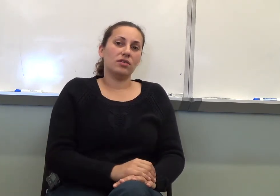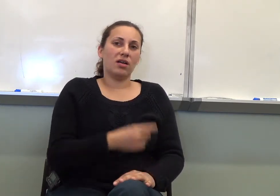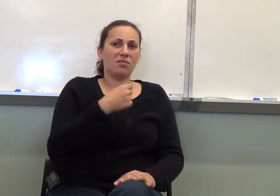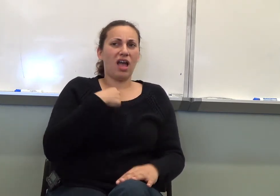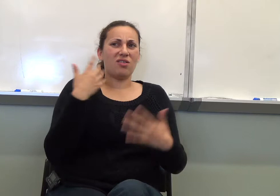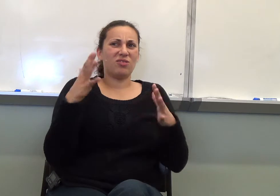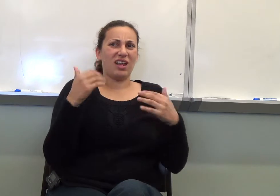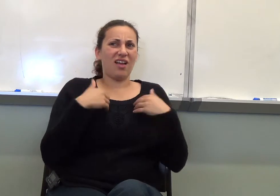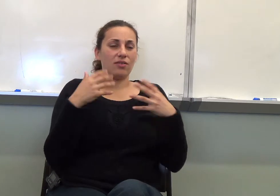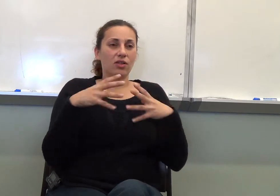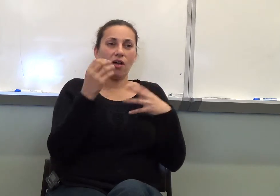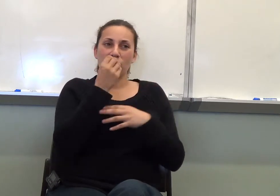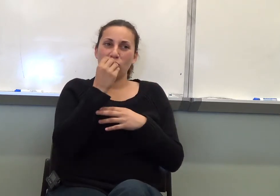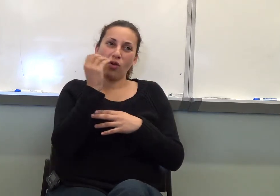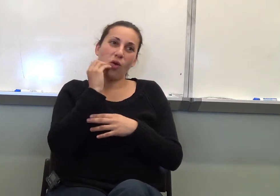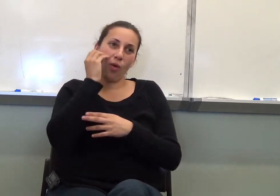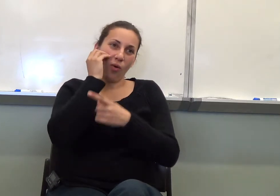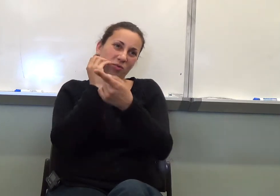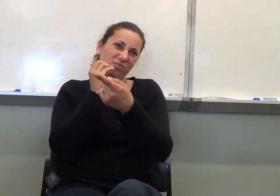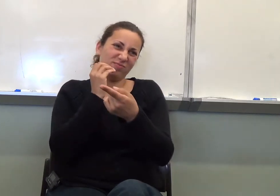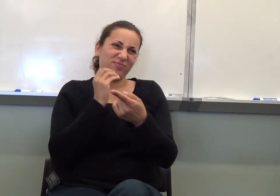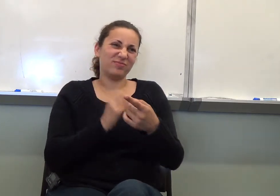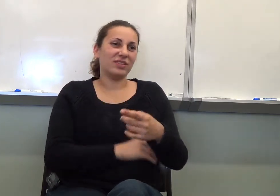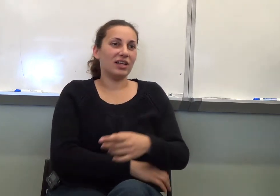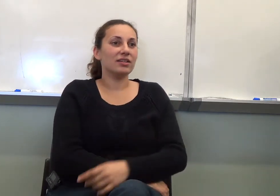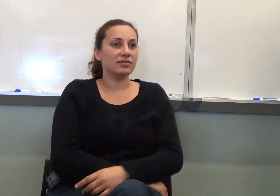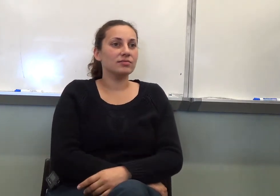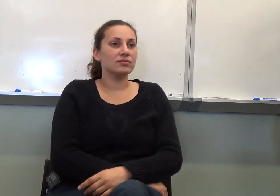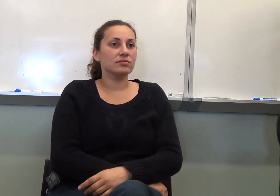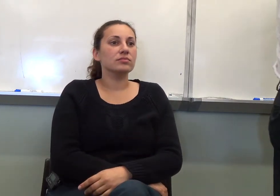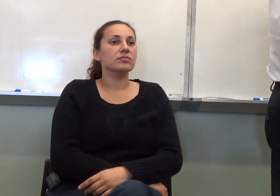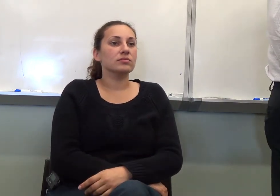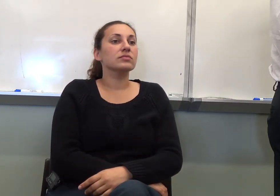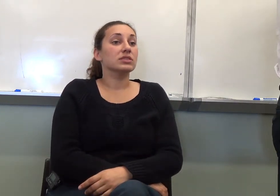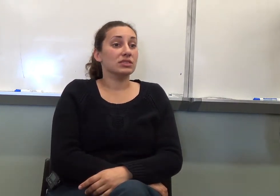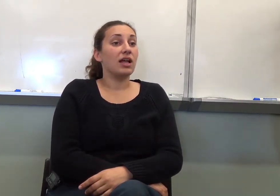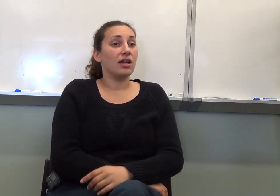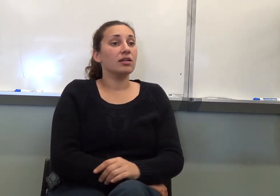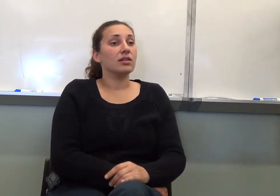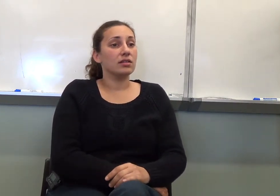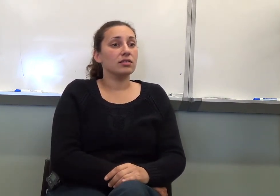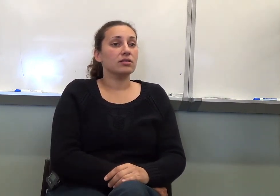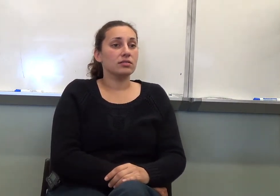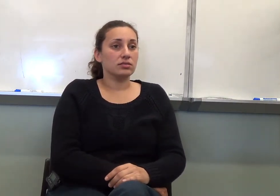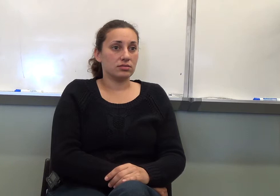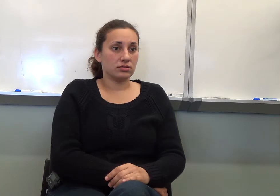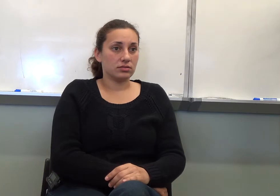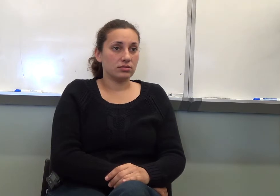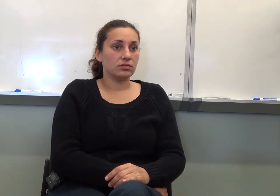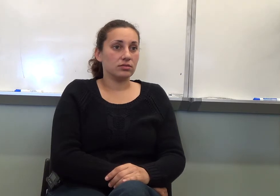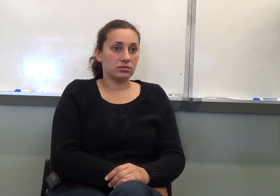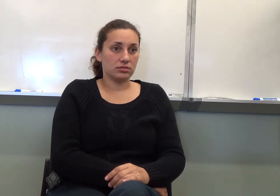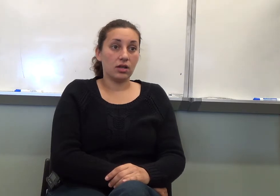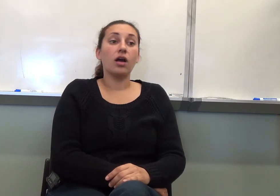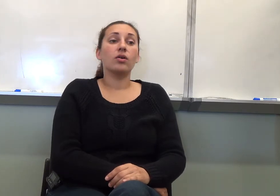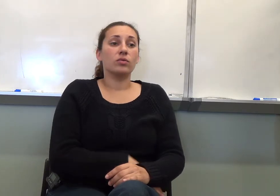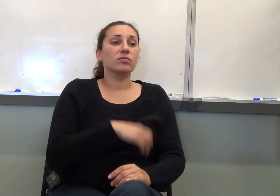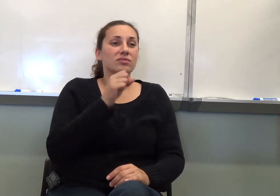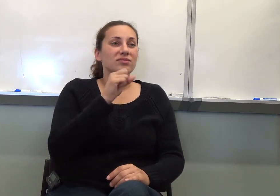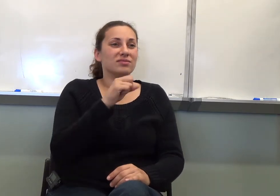this. This kind of equation, which has the unknown on one side with a coefficient of